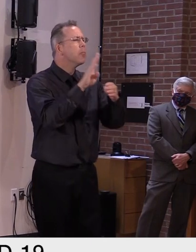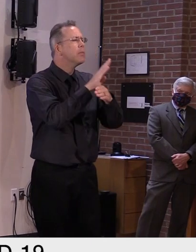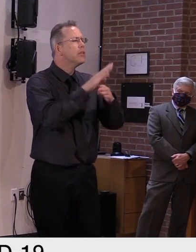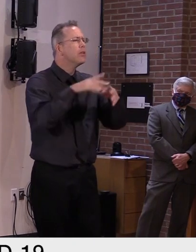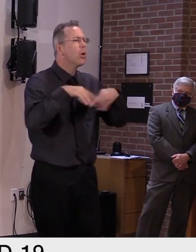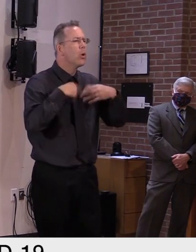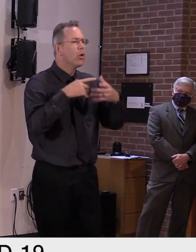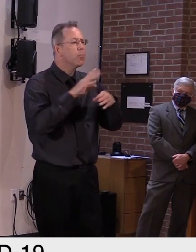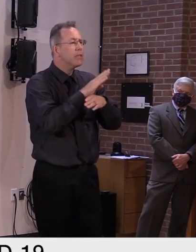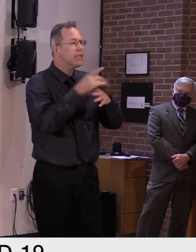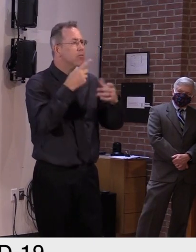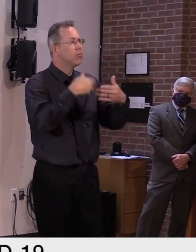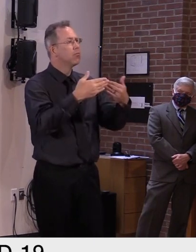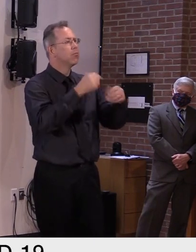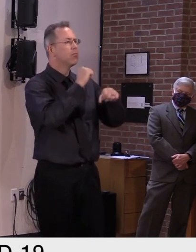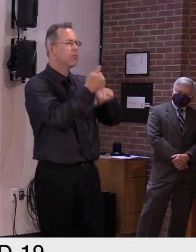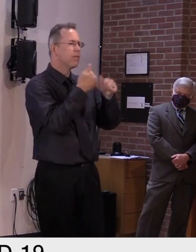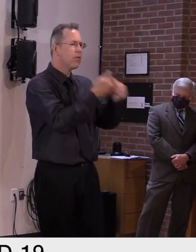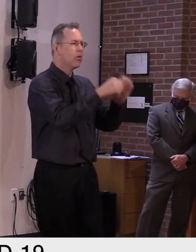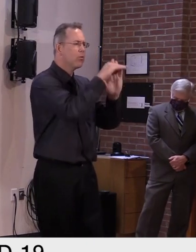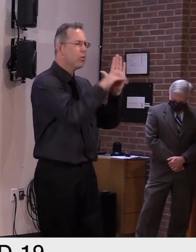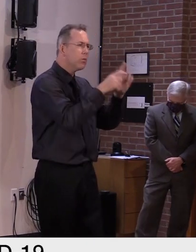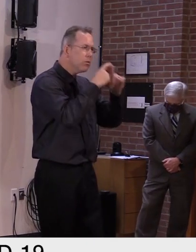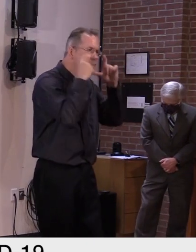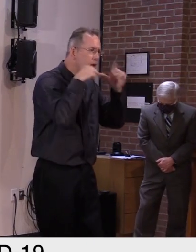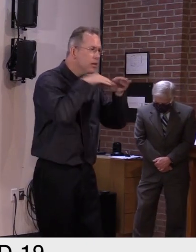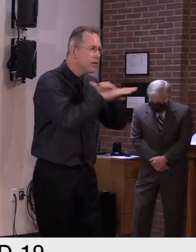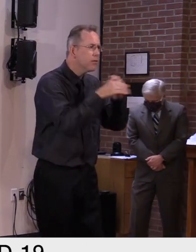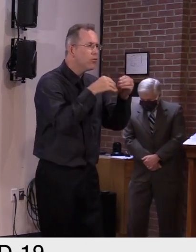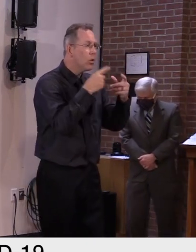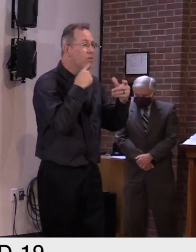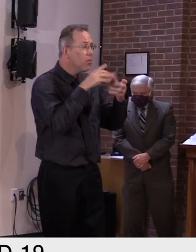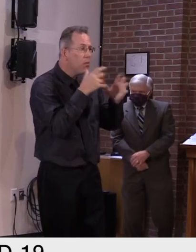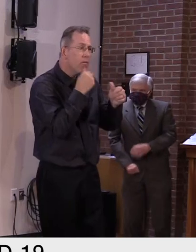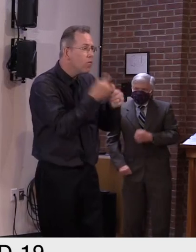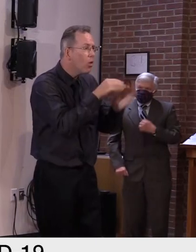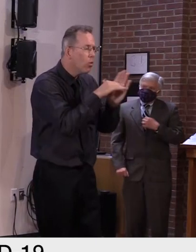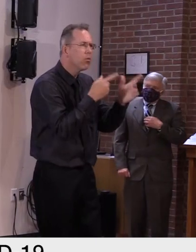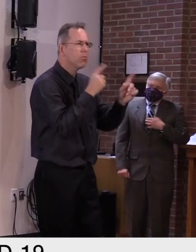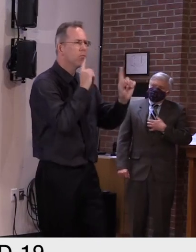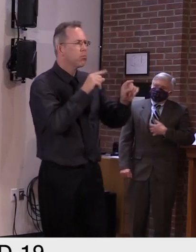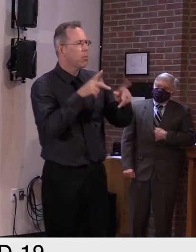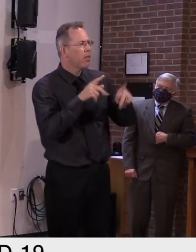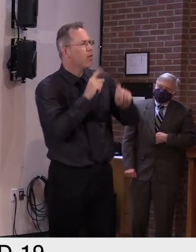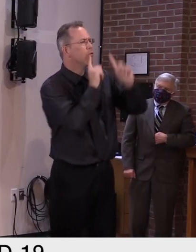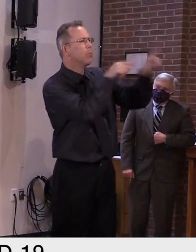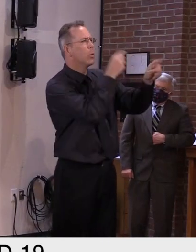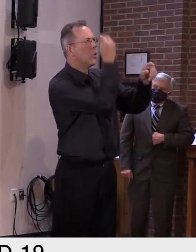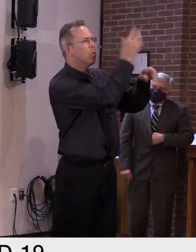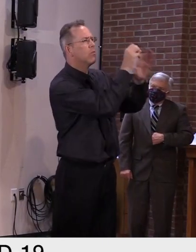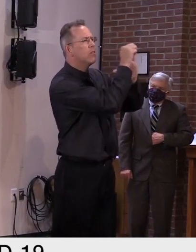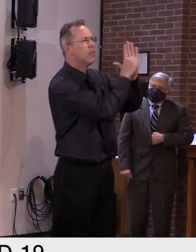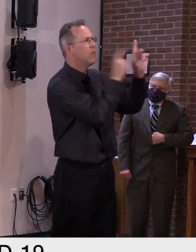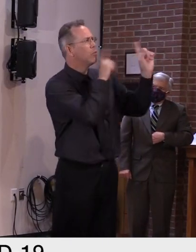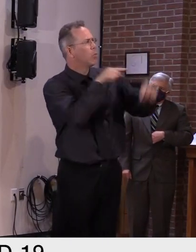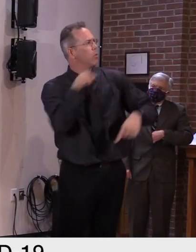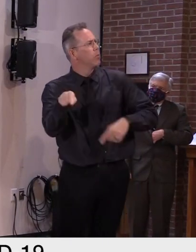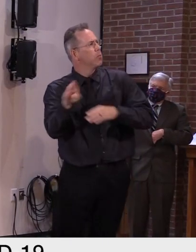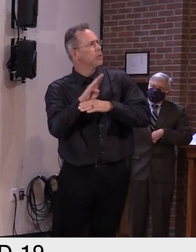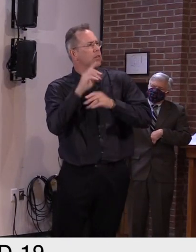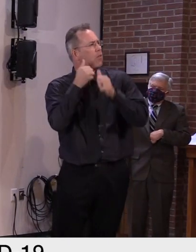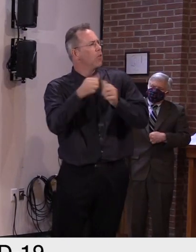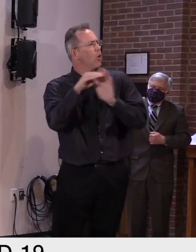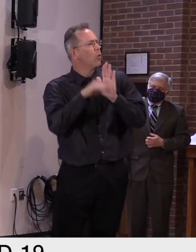town so that they're aware of the issue? That may be a question for